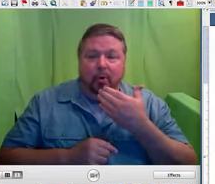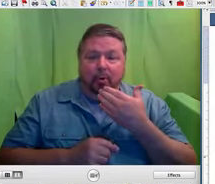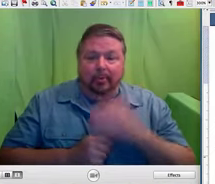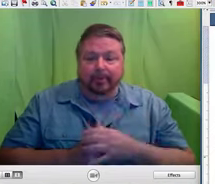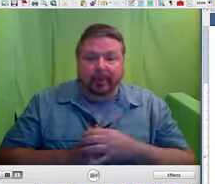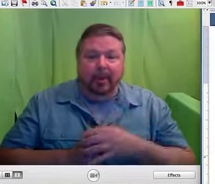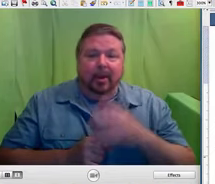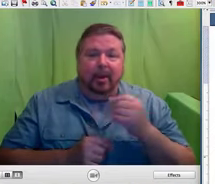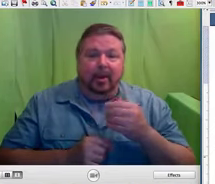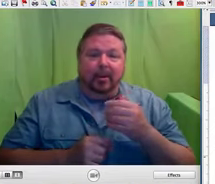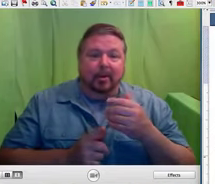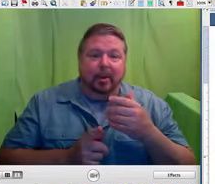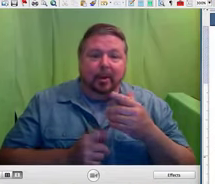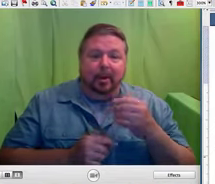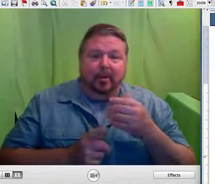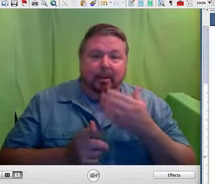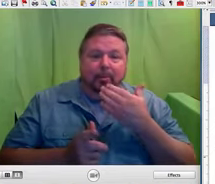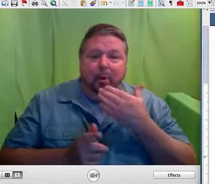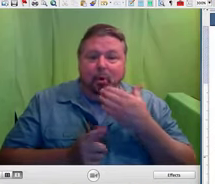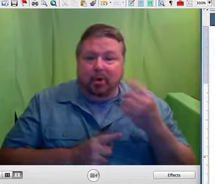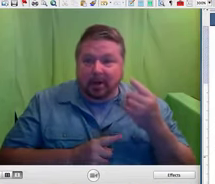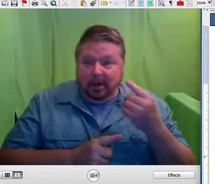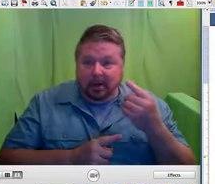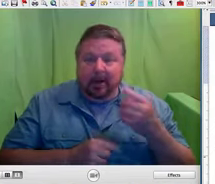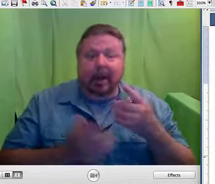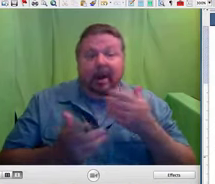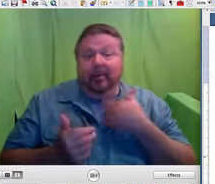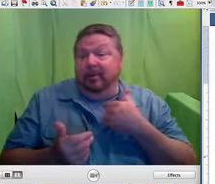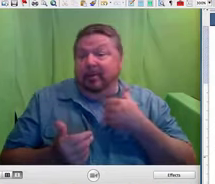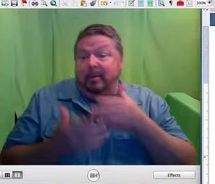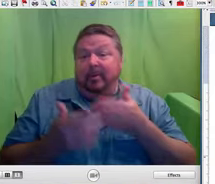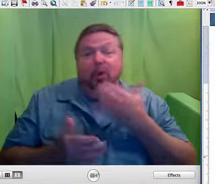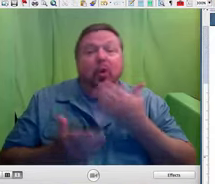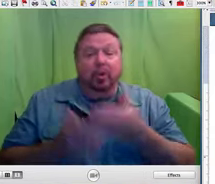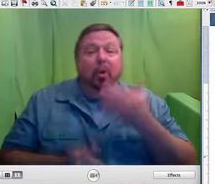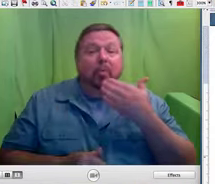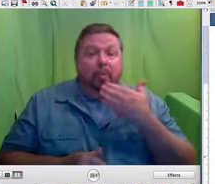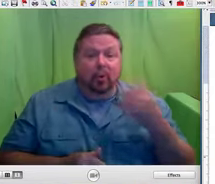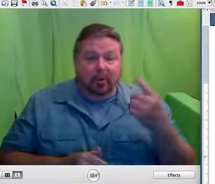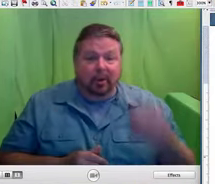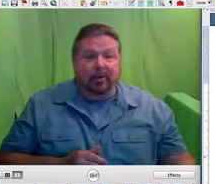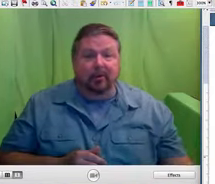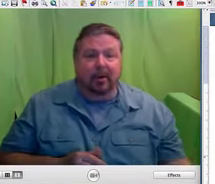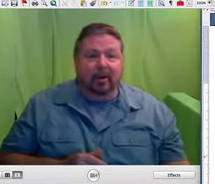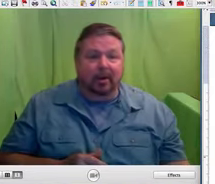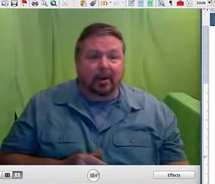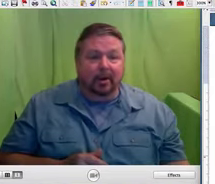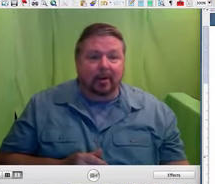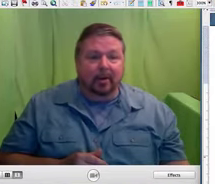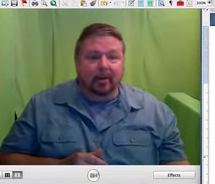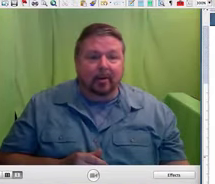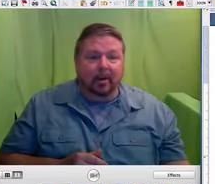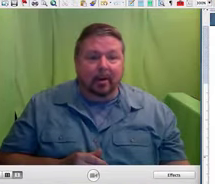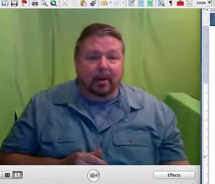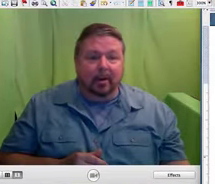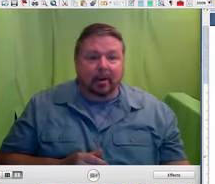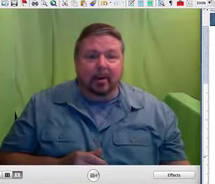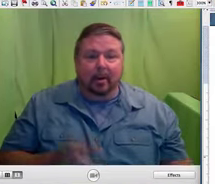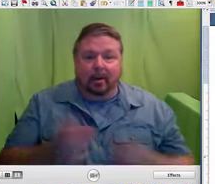moo. And it mooed, and it maybe it's in a good mood, right?